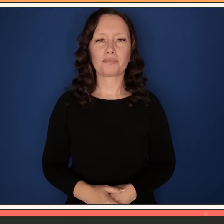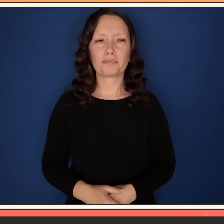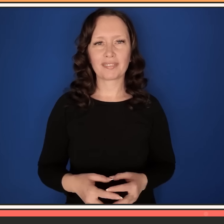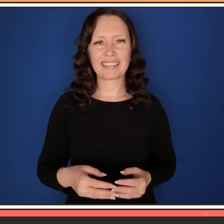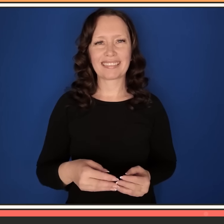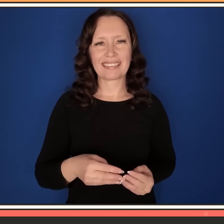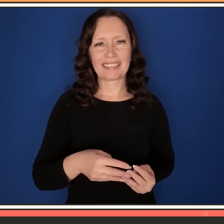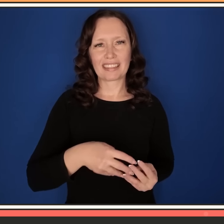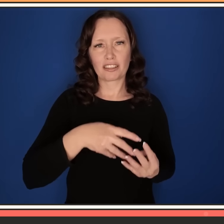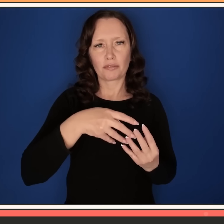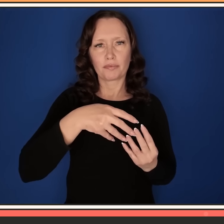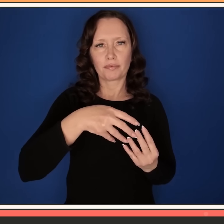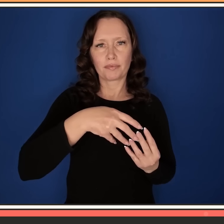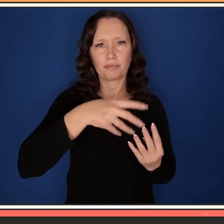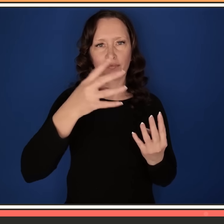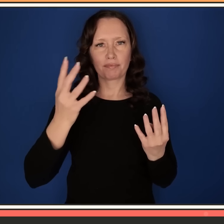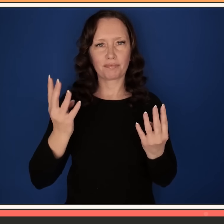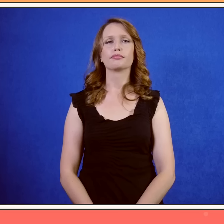Rainbow.